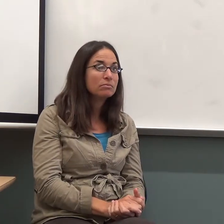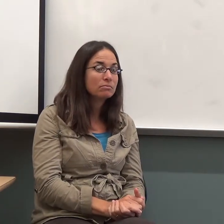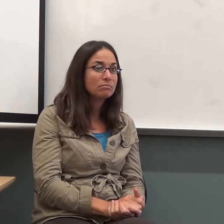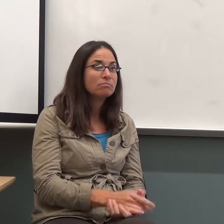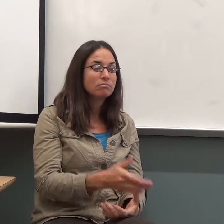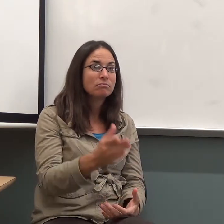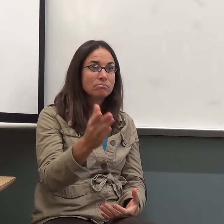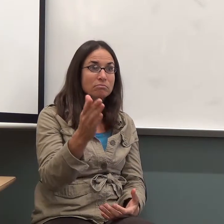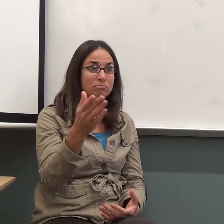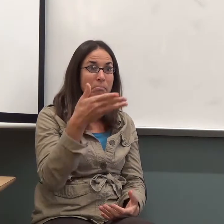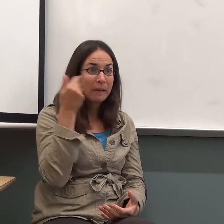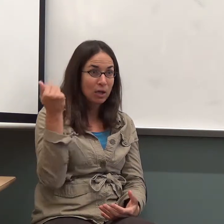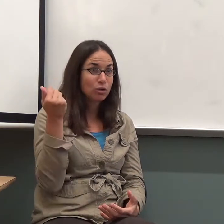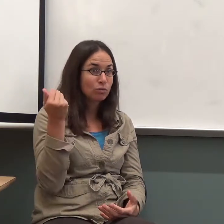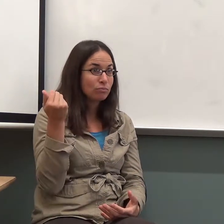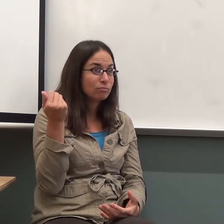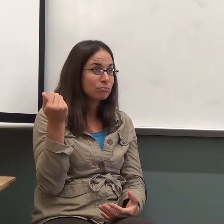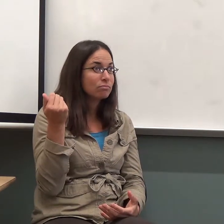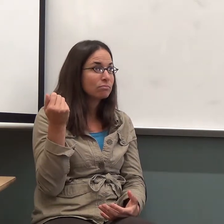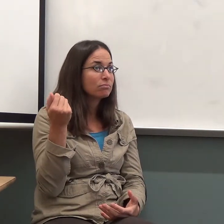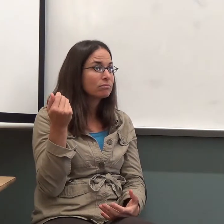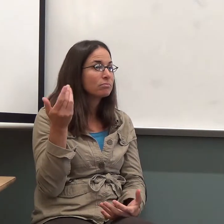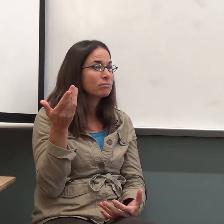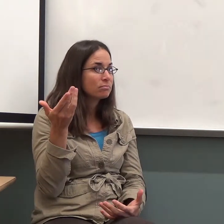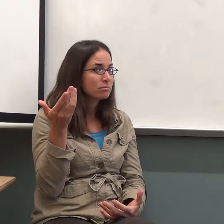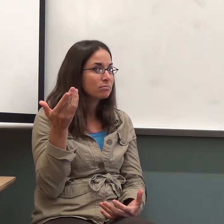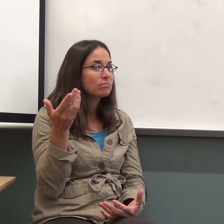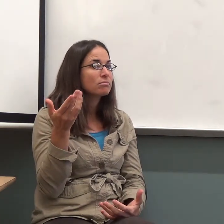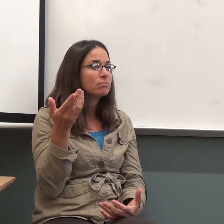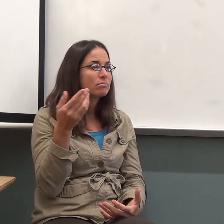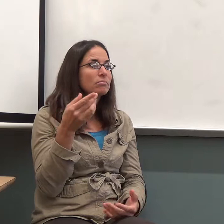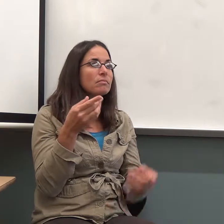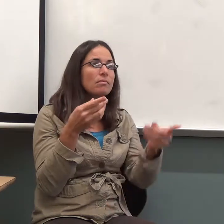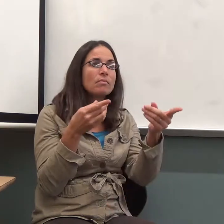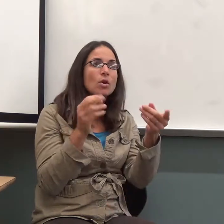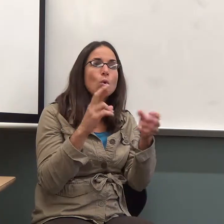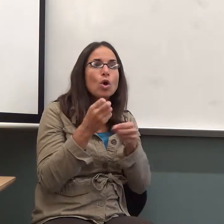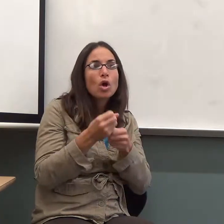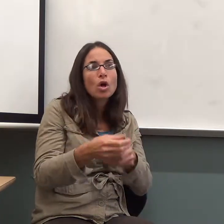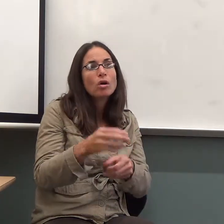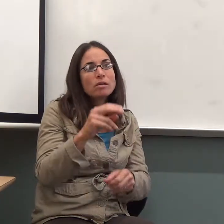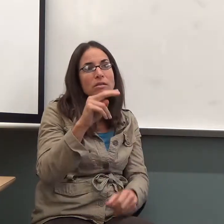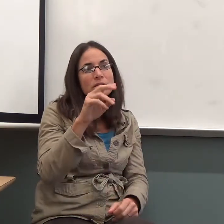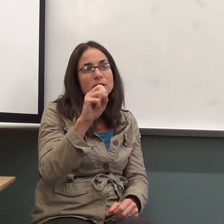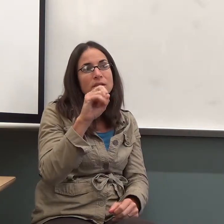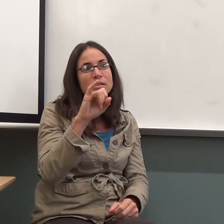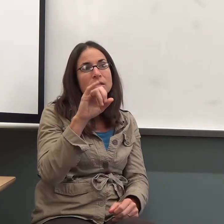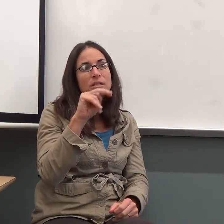not. Okay. Sometimes it's sinus problems. Sometimes it's burnt out.